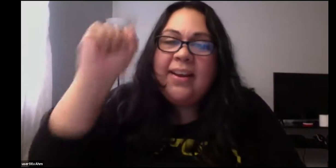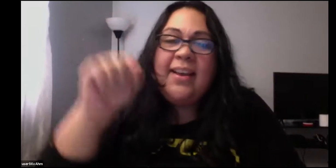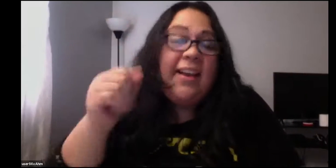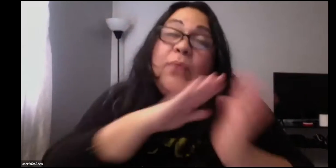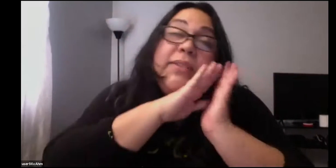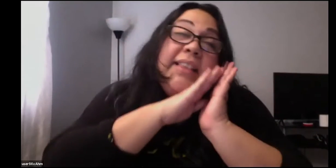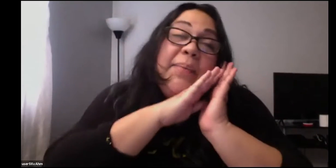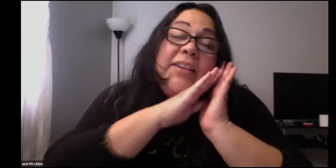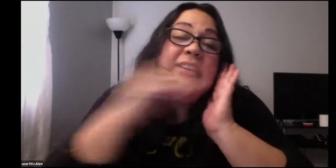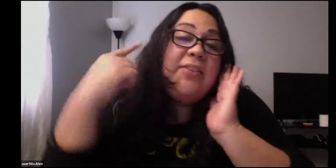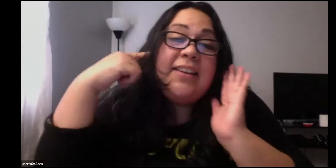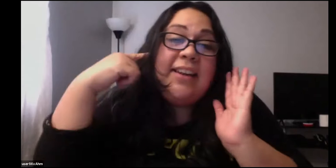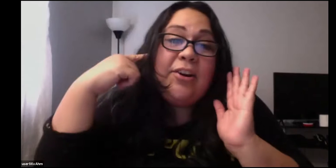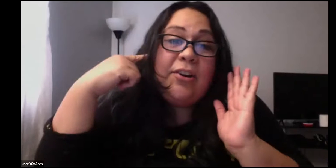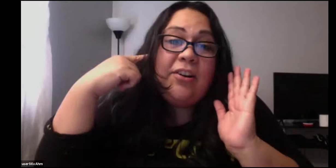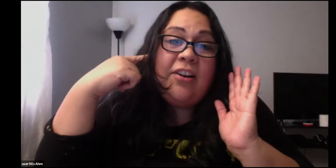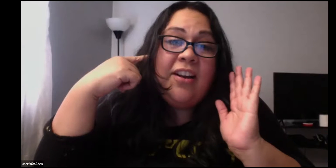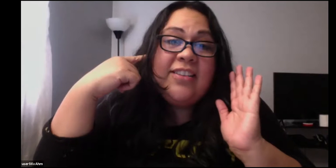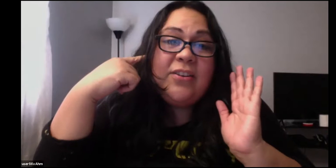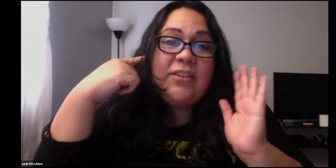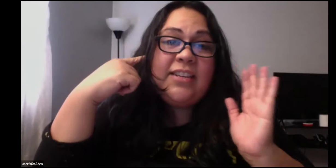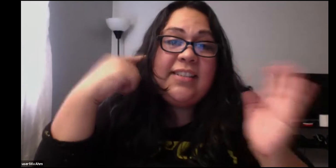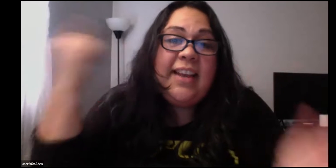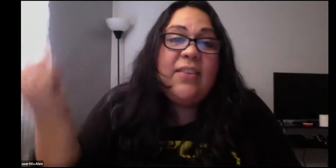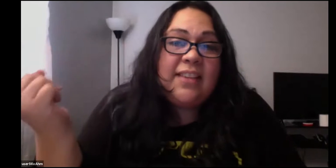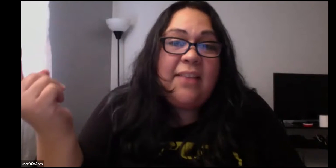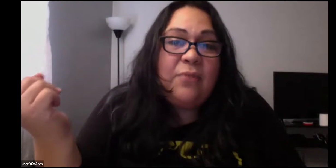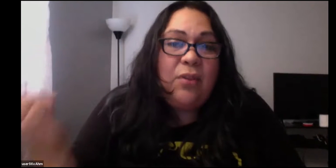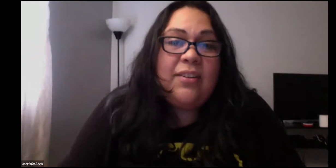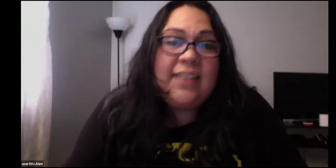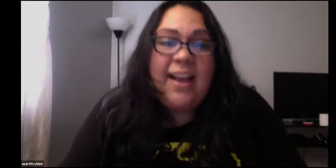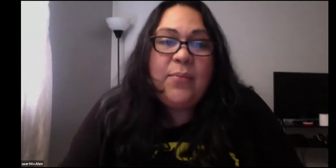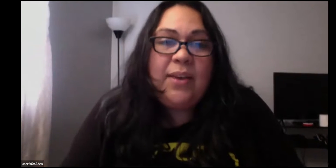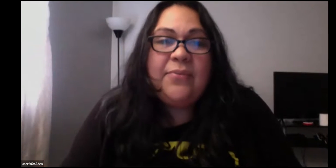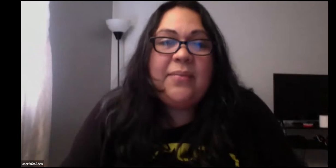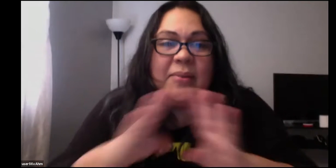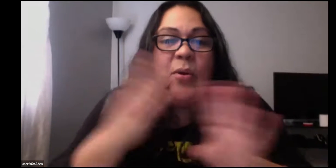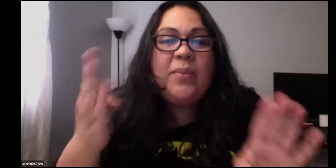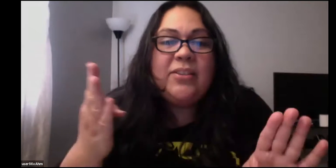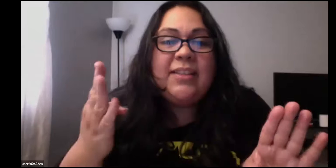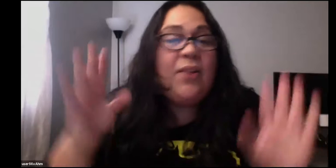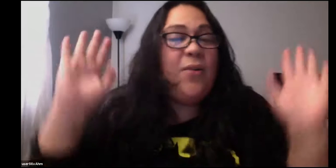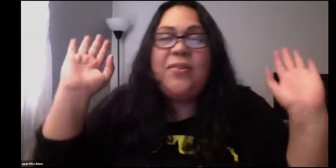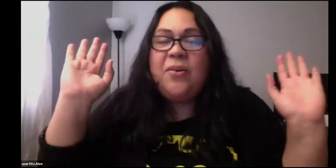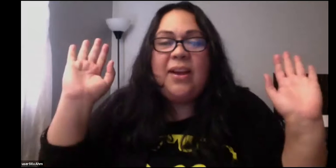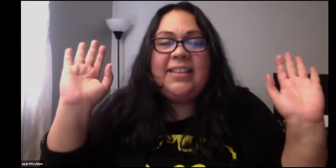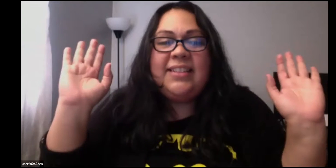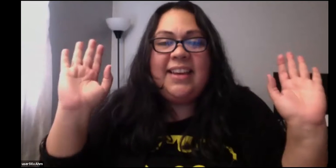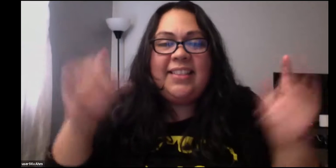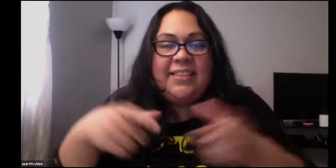and he was sleeping. He couldn't hear her. So she stayed outside for a long time waiting for him to open. So he's like, oh, no, I need to get this